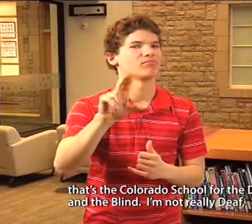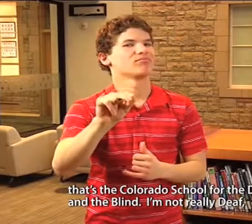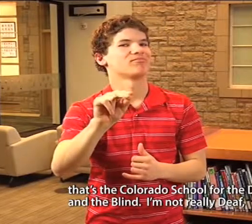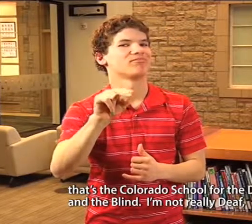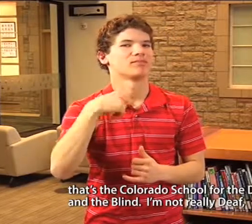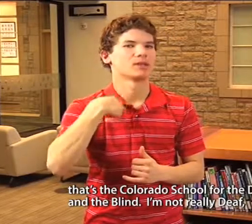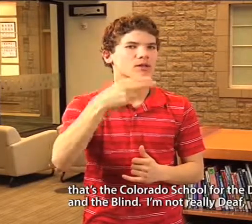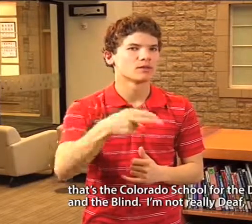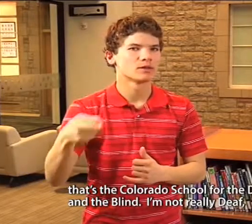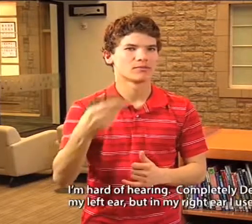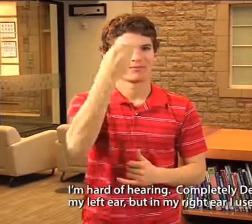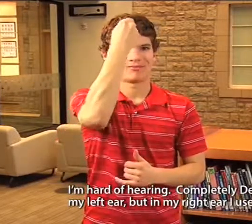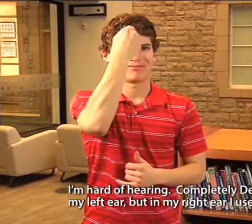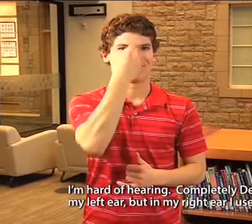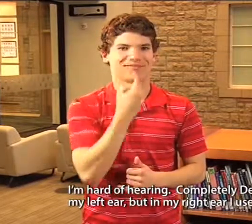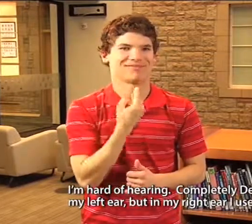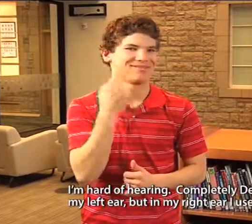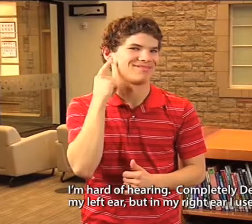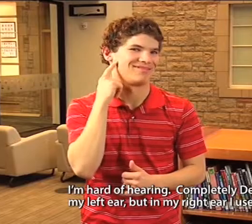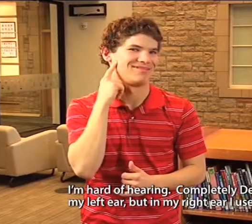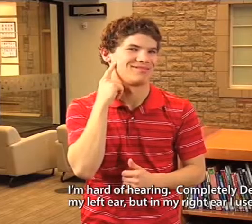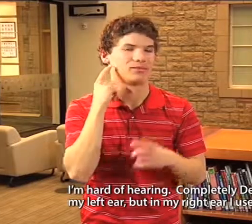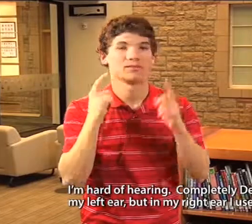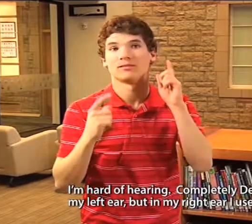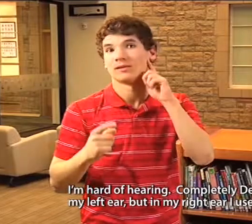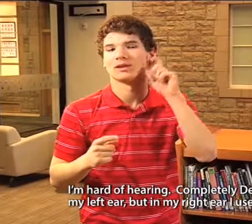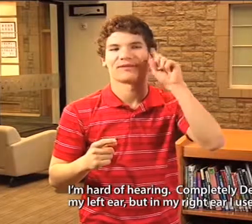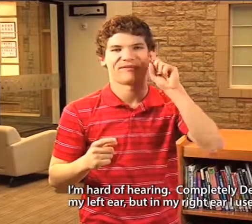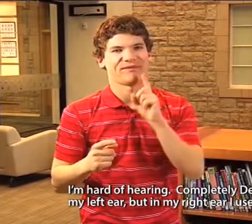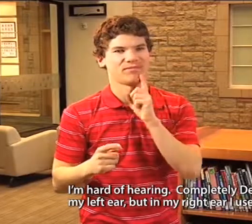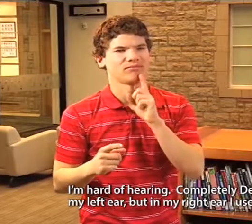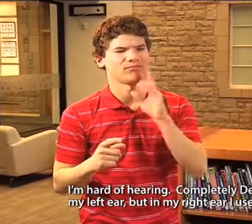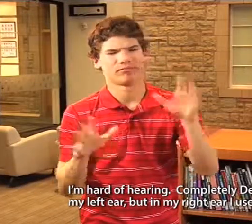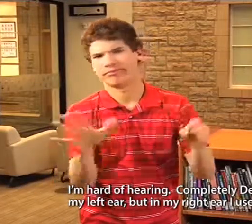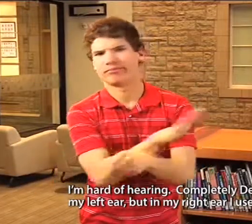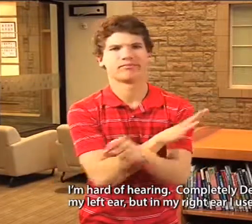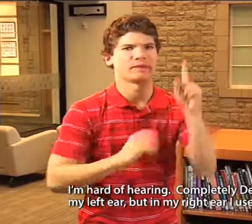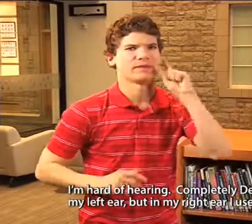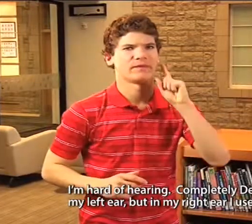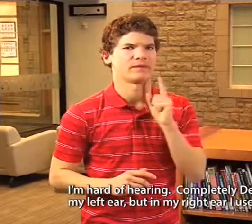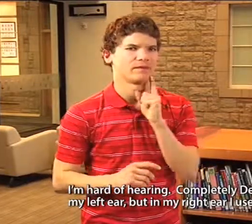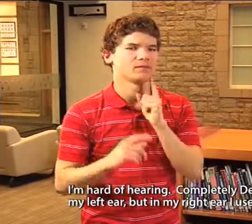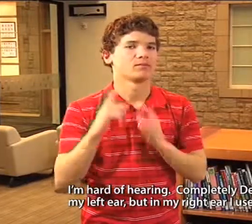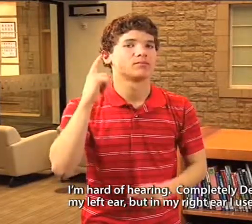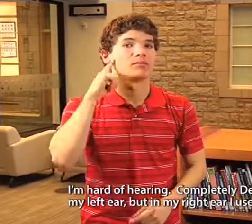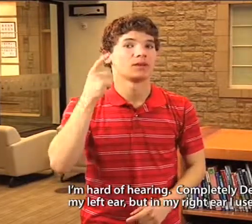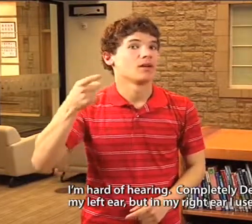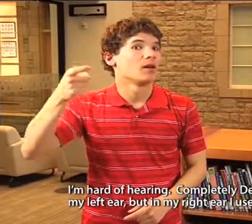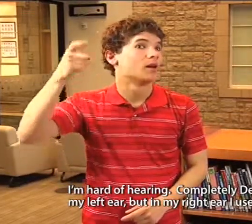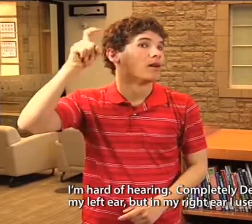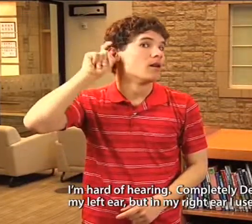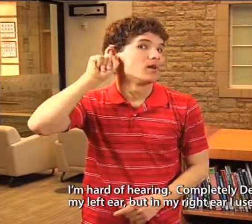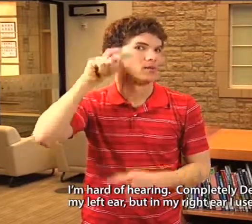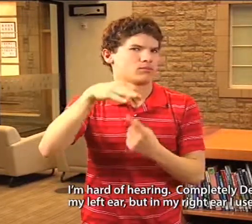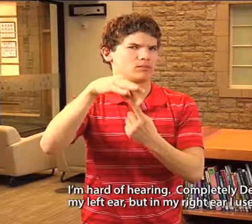I'm not really deaf. I'm hard of hearing. I'm completely deaf in my left ear. But in my right